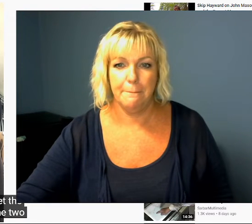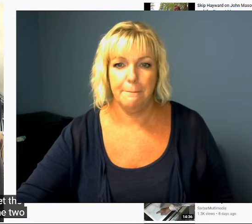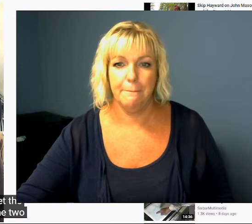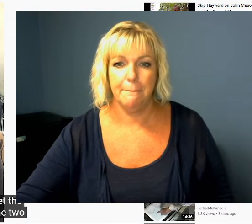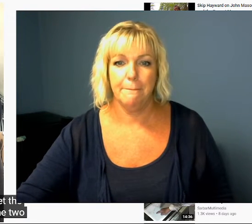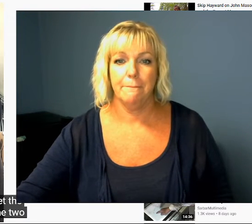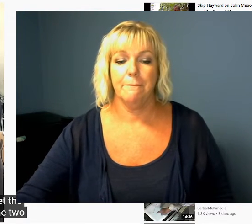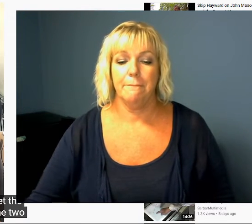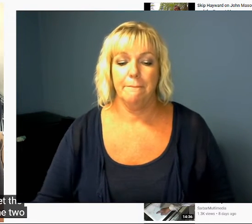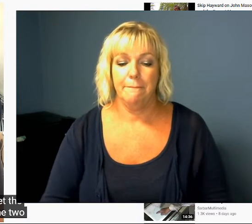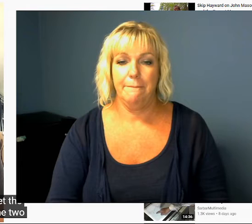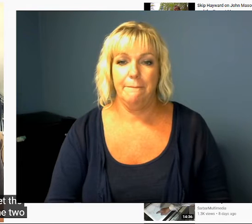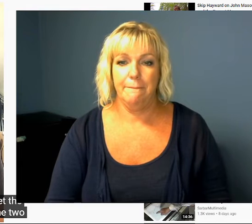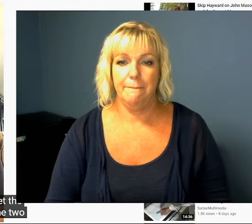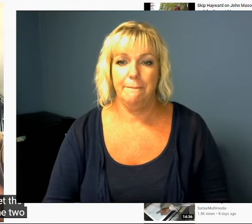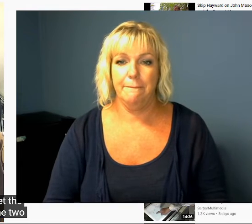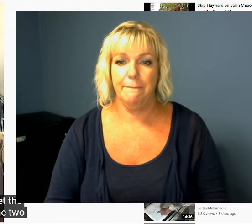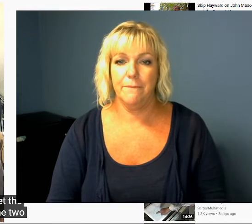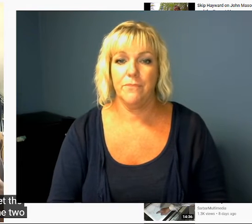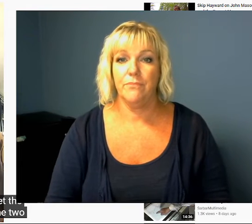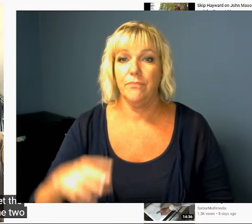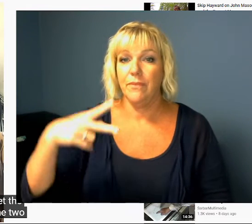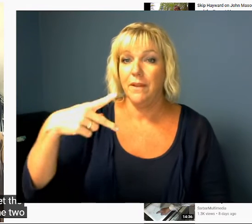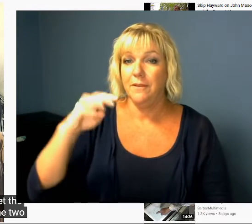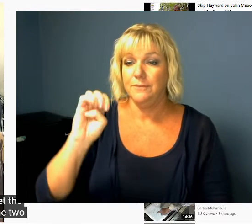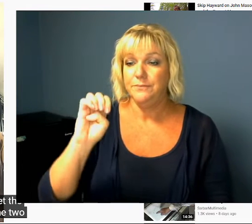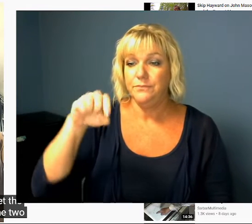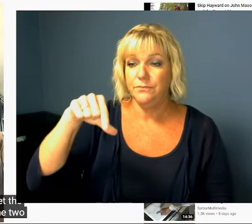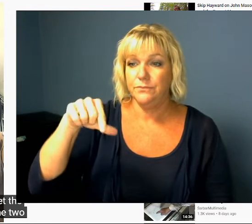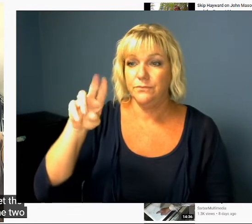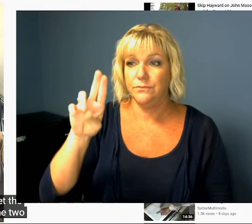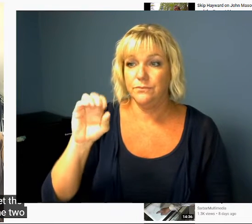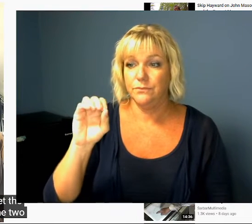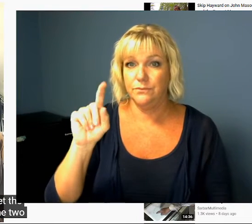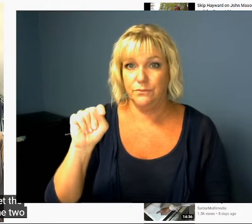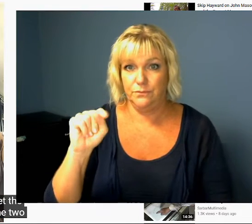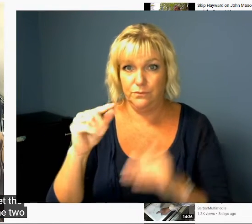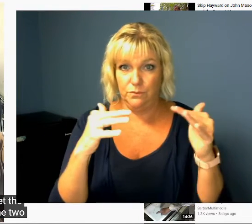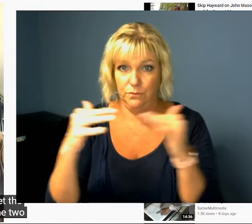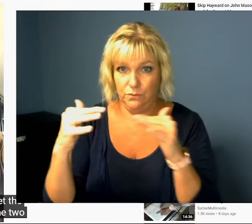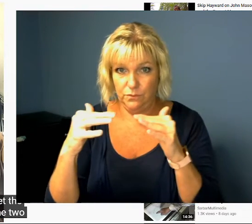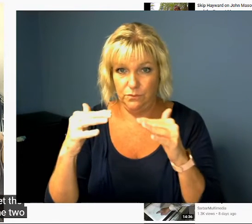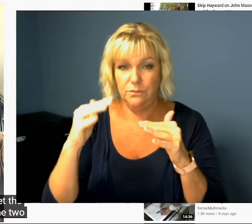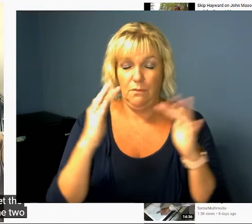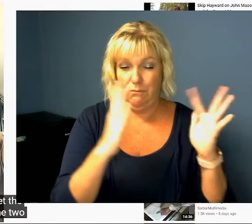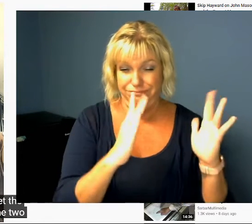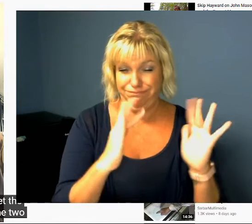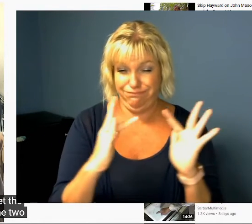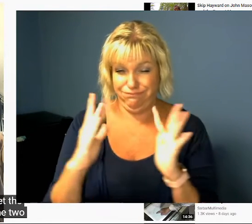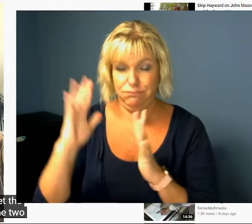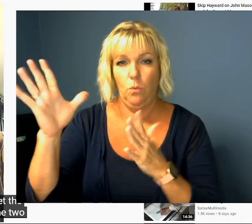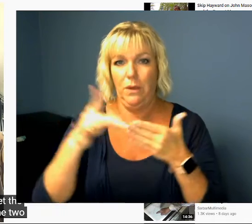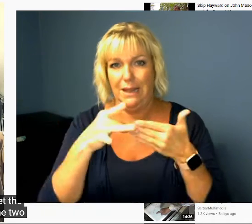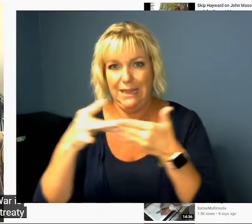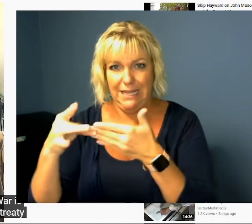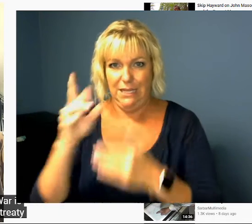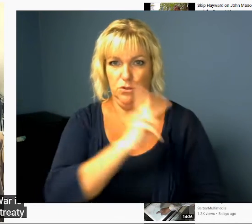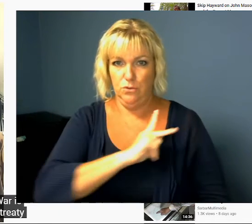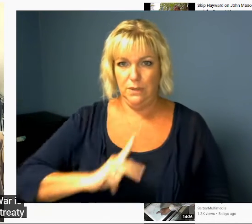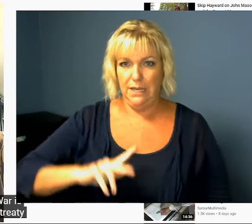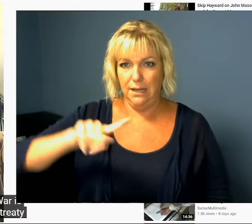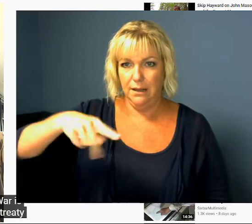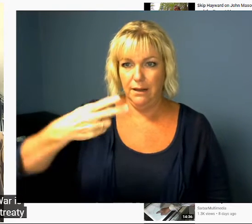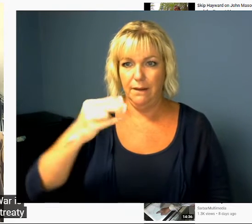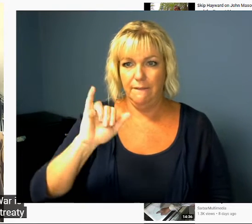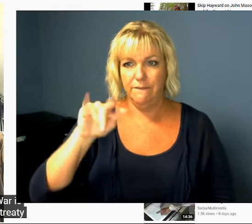Okay, the Pequot War is going to set the stage for King Philip's War. And the two